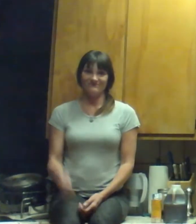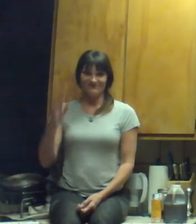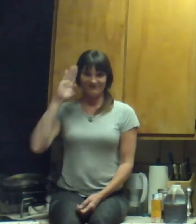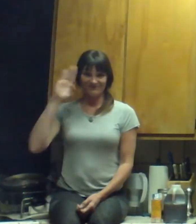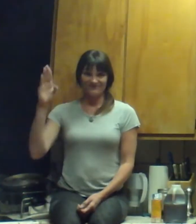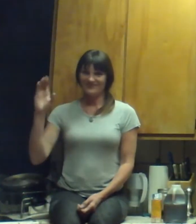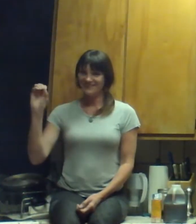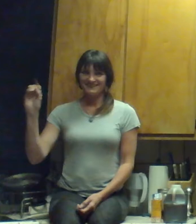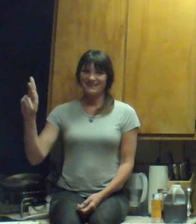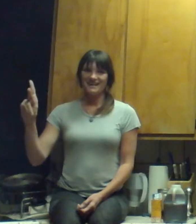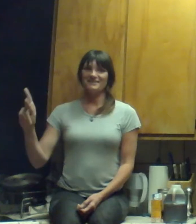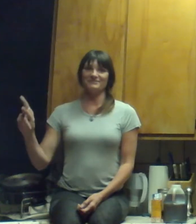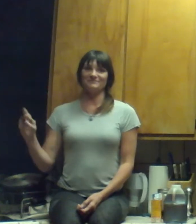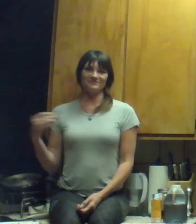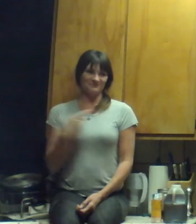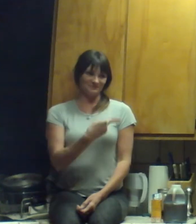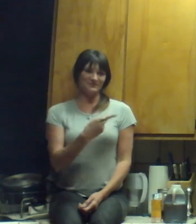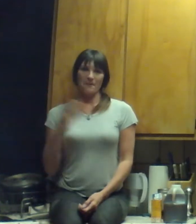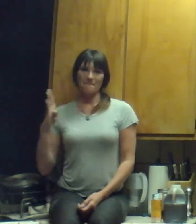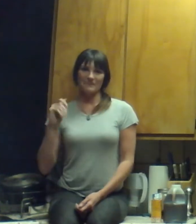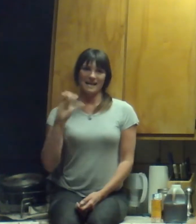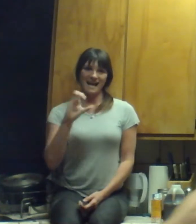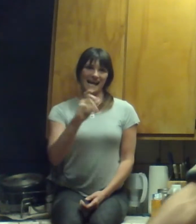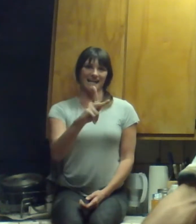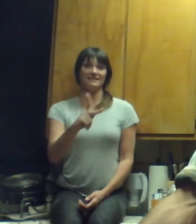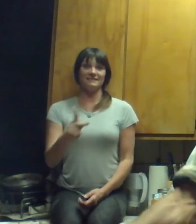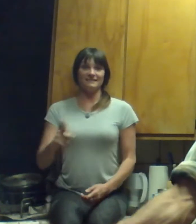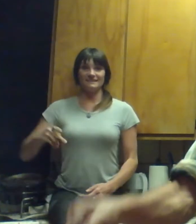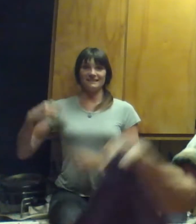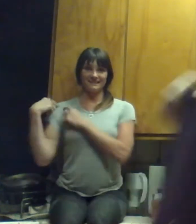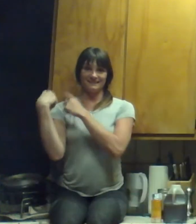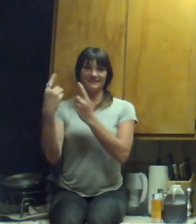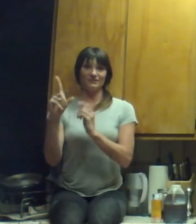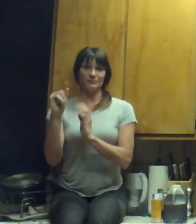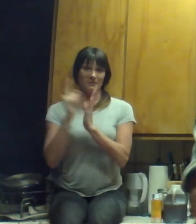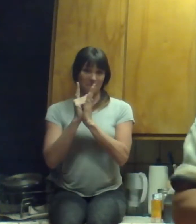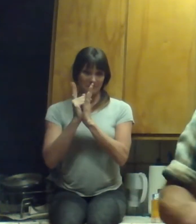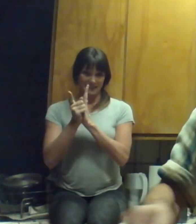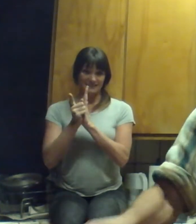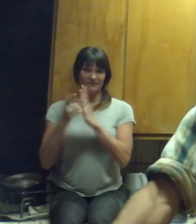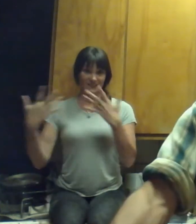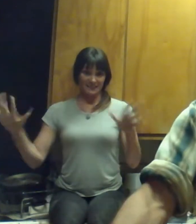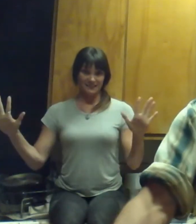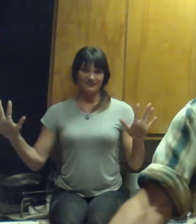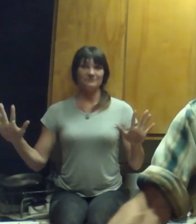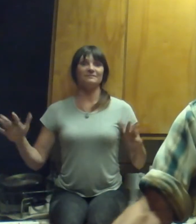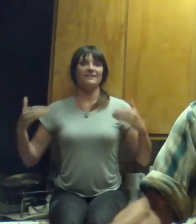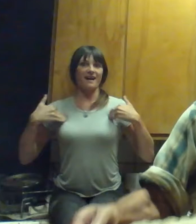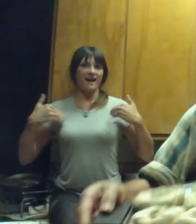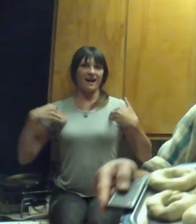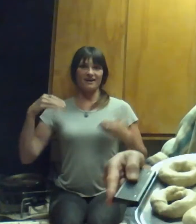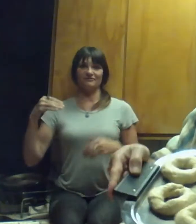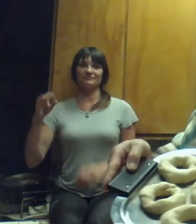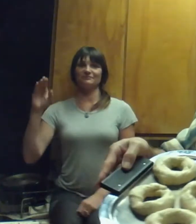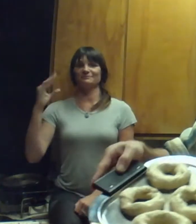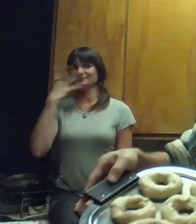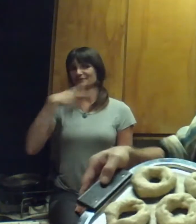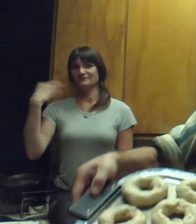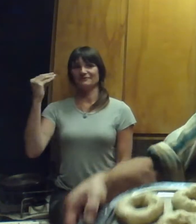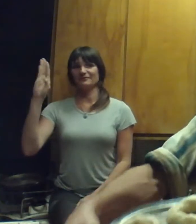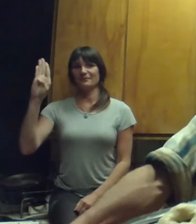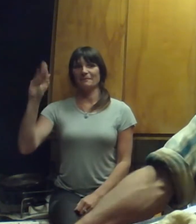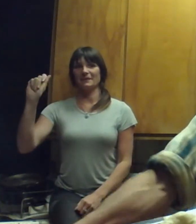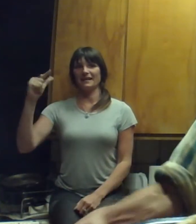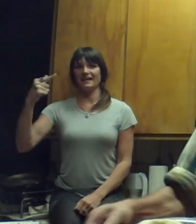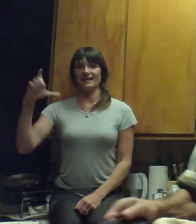Hi, okay, we're back. It's been 20 minutes. We've got our lovely bagels. They are looking